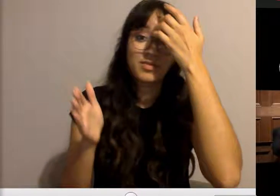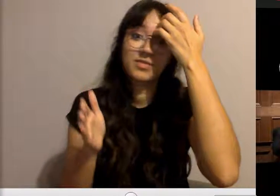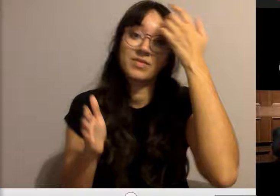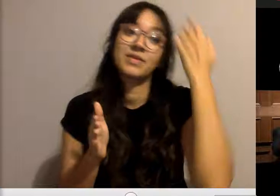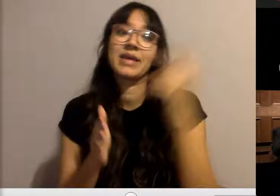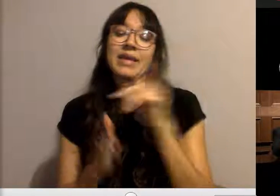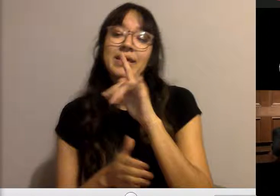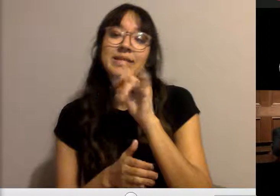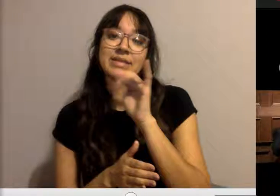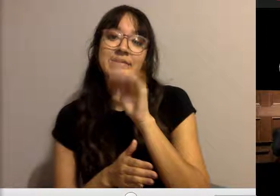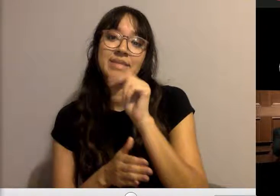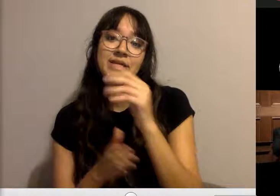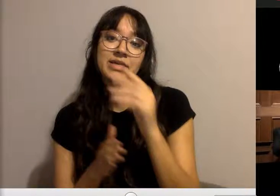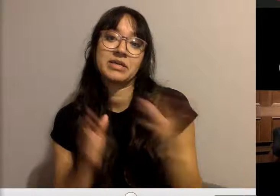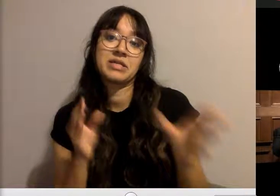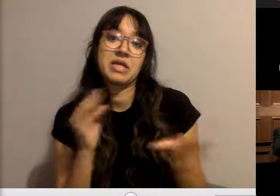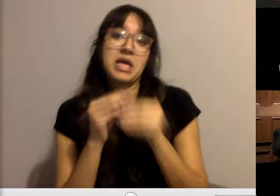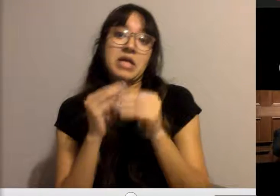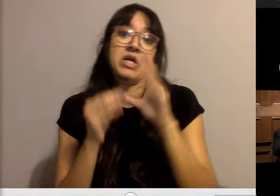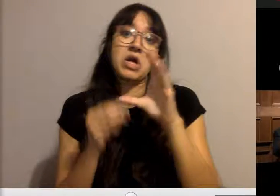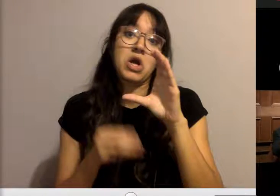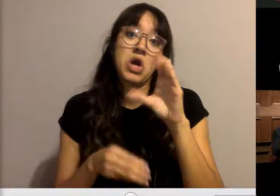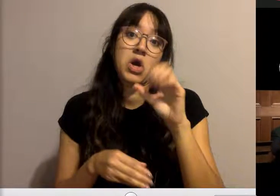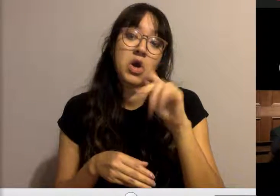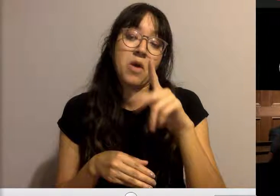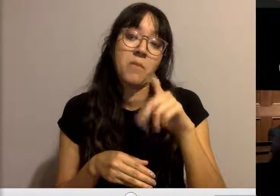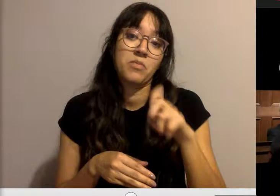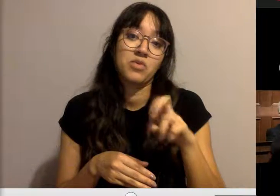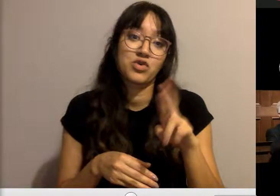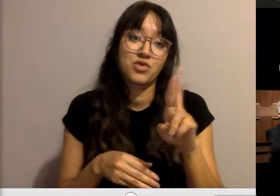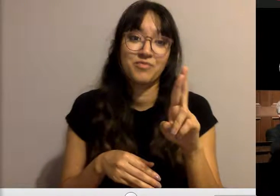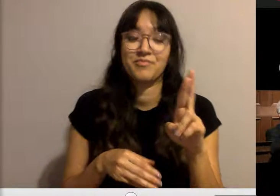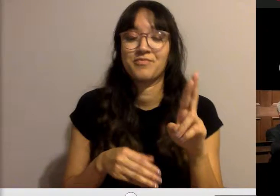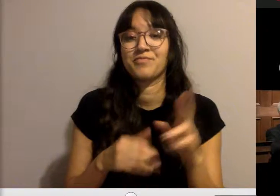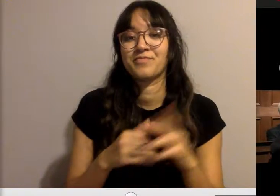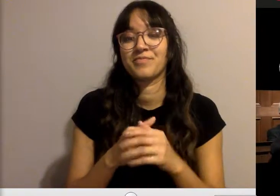smart, you'd use arsenic instead of tin, but you're not going to live very long. But copper is no